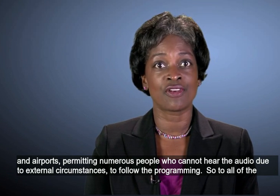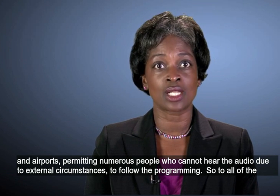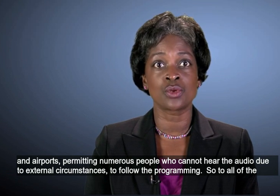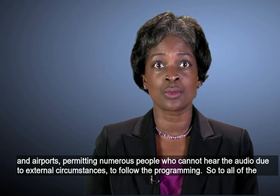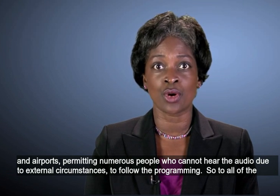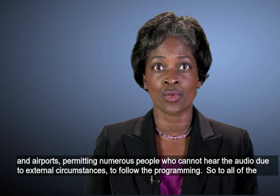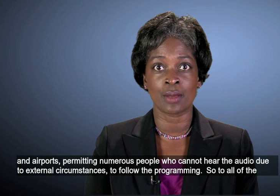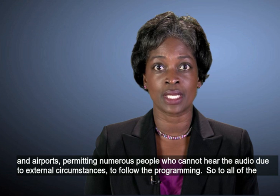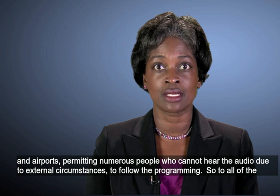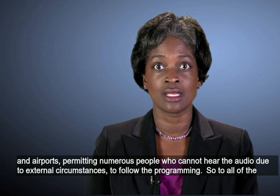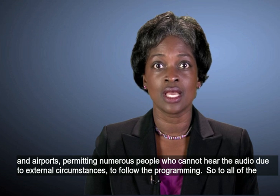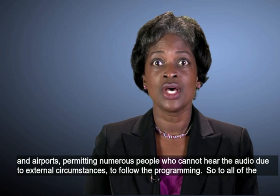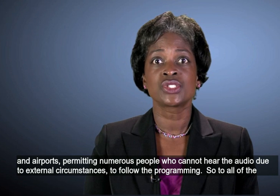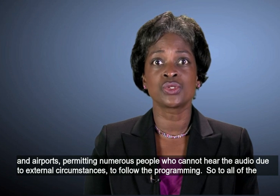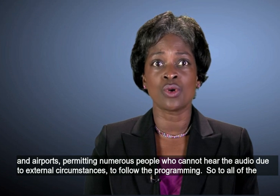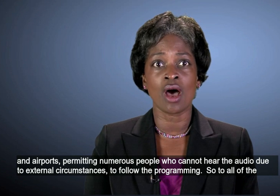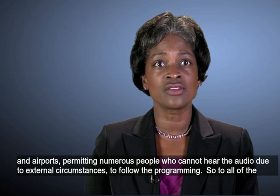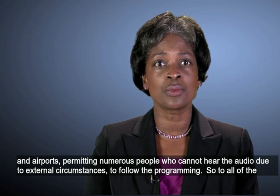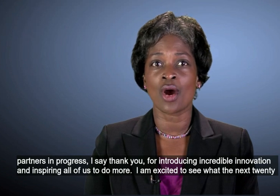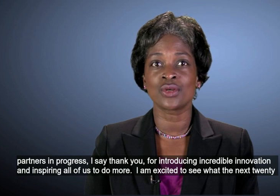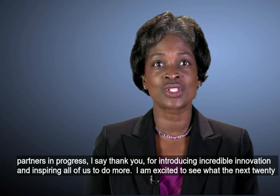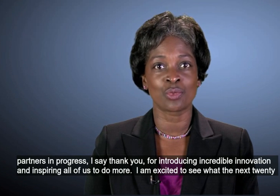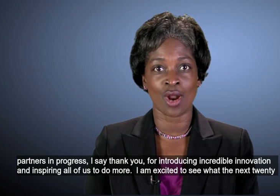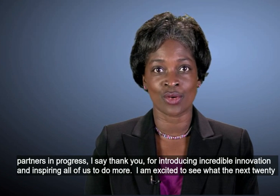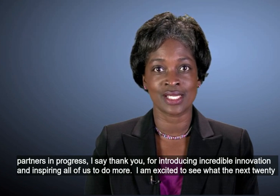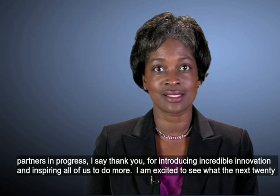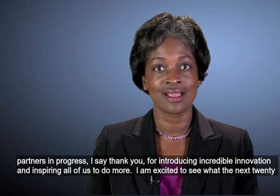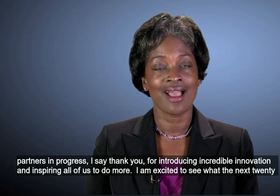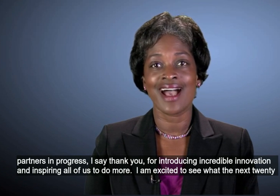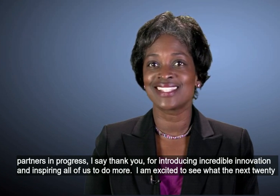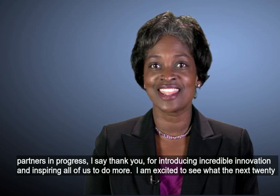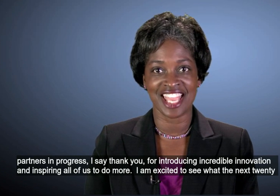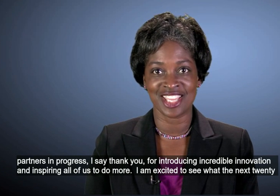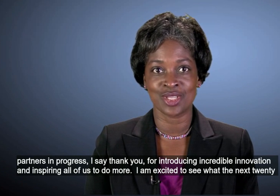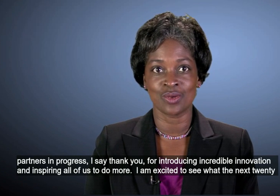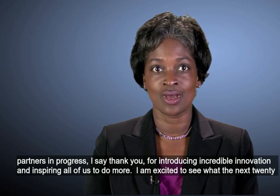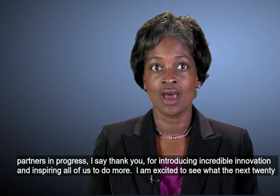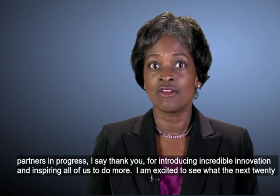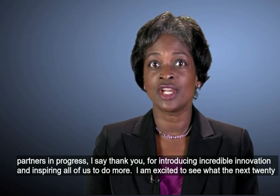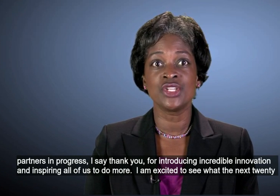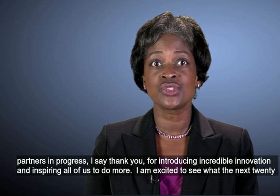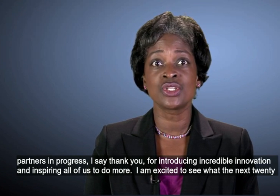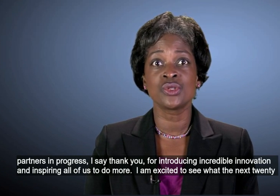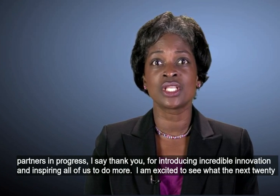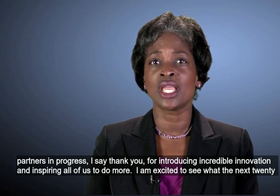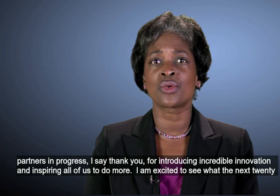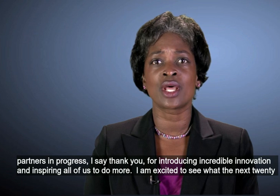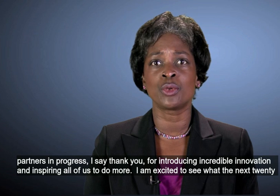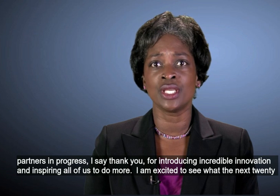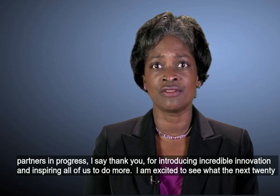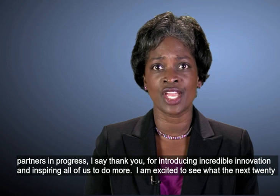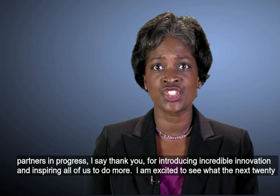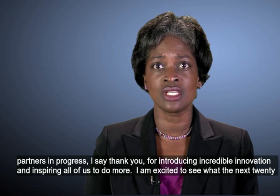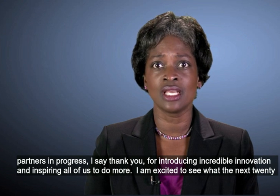follow the programming. So to all of the partners in progress, I say thank you for introducing incredible innovation